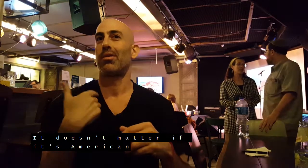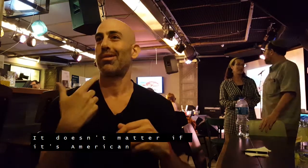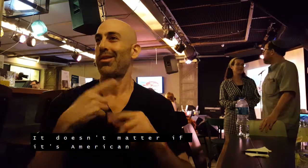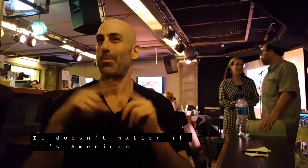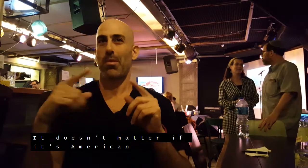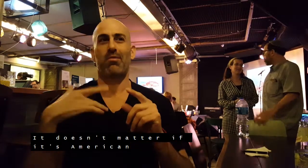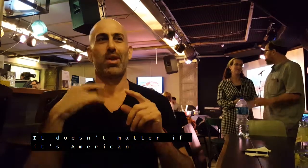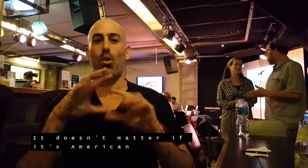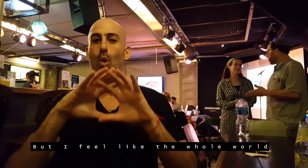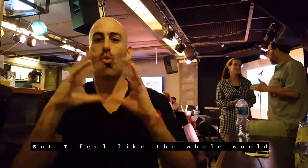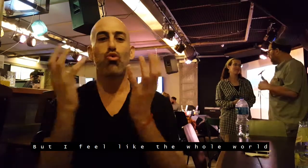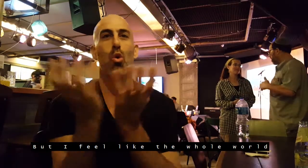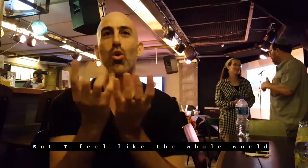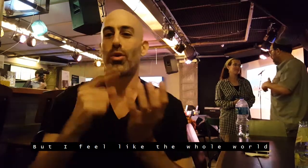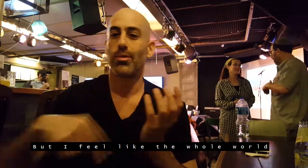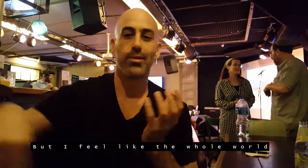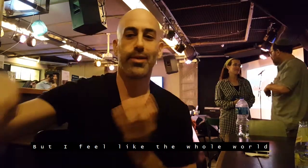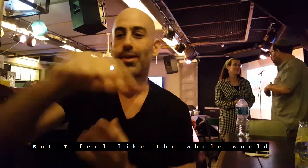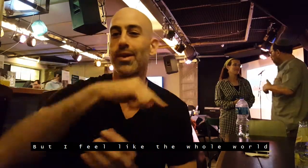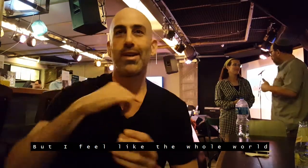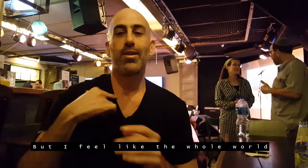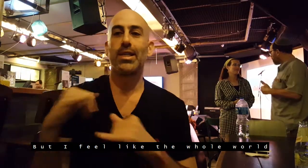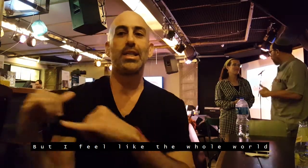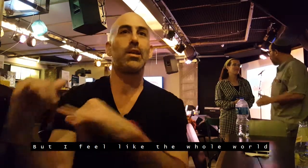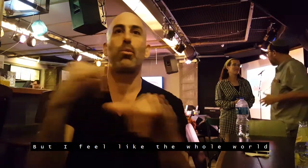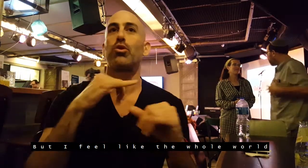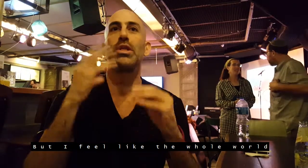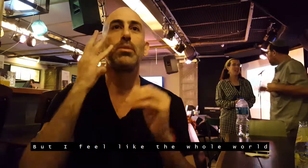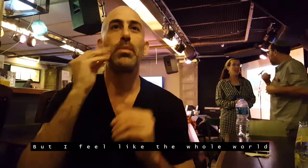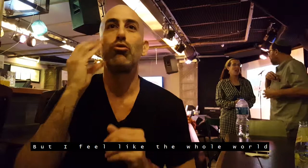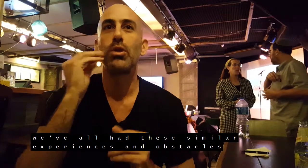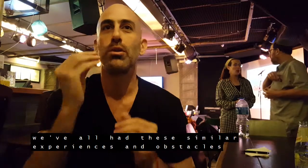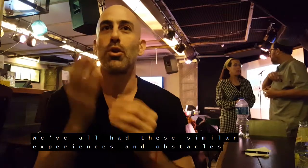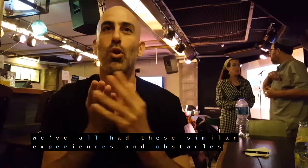American, but I feel the whole world. We